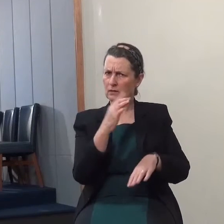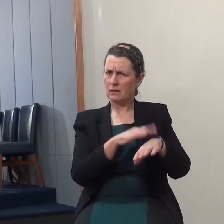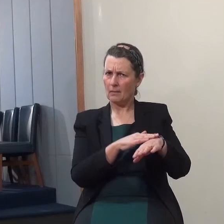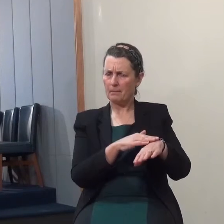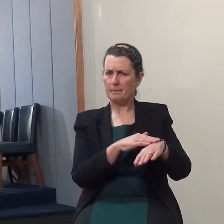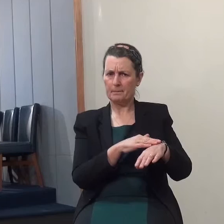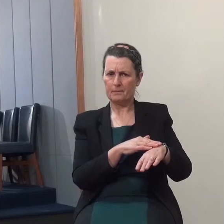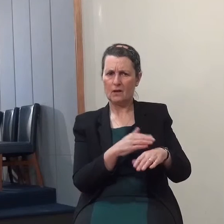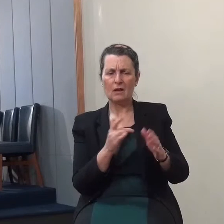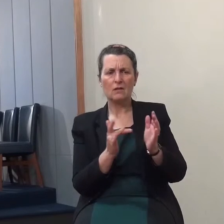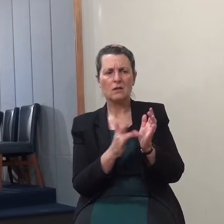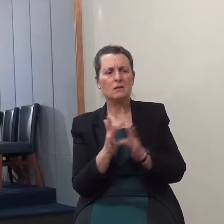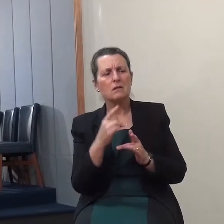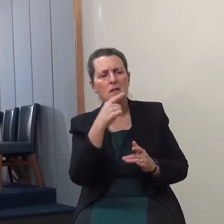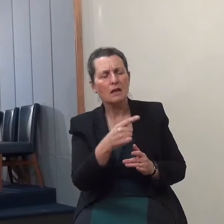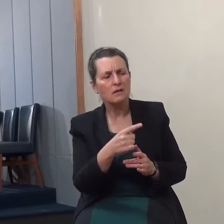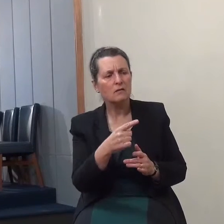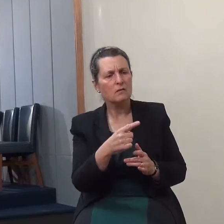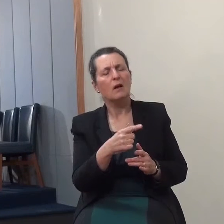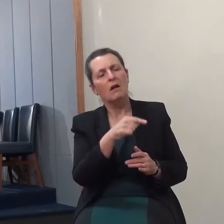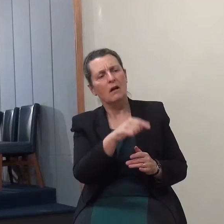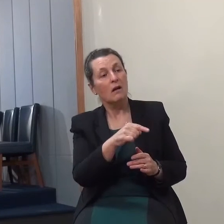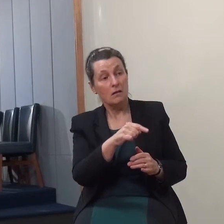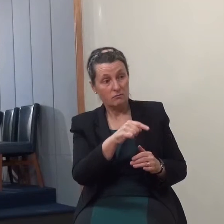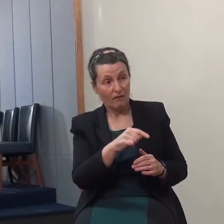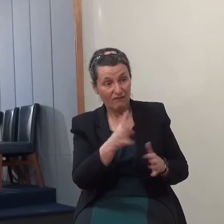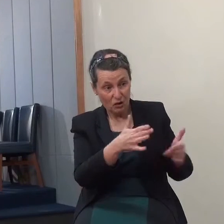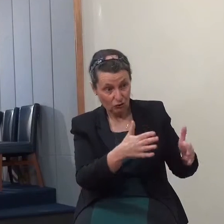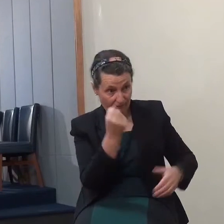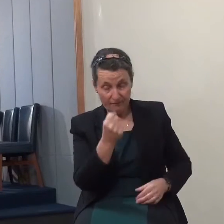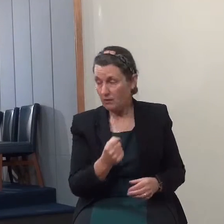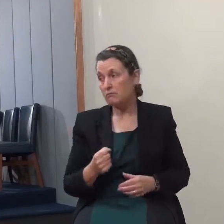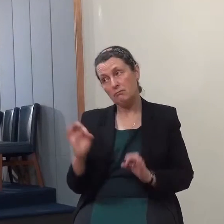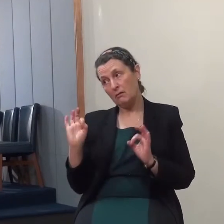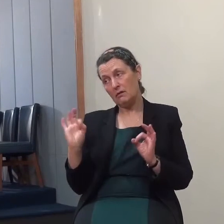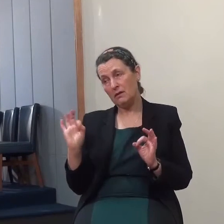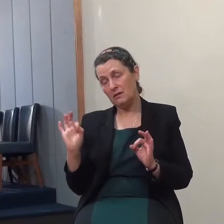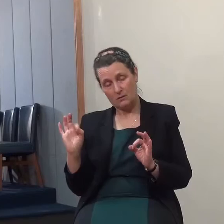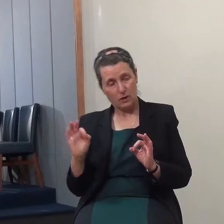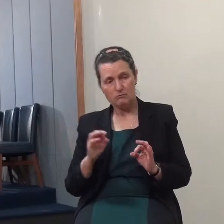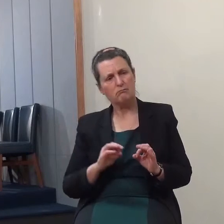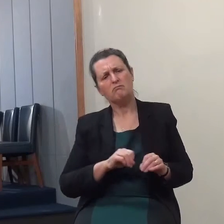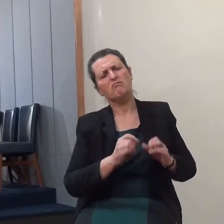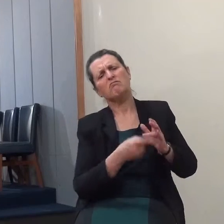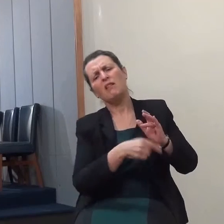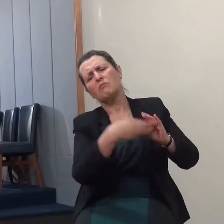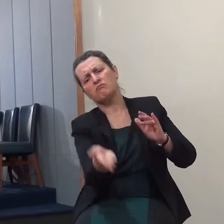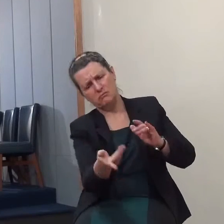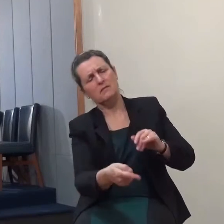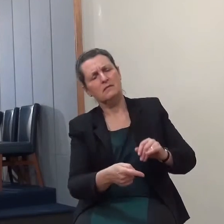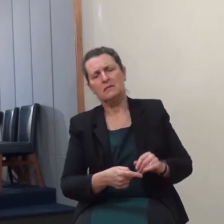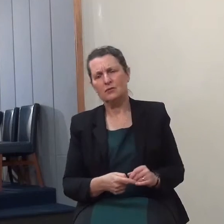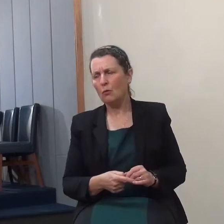the boat began to sink, and Peter called out, depart from me, O Lord, for I am a sinful man. And it was